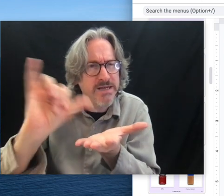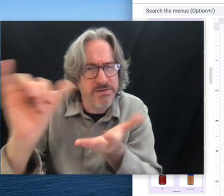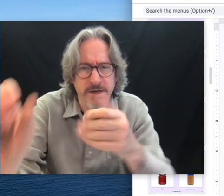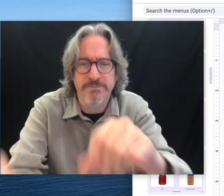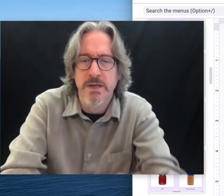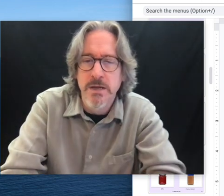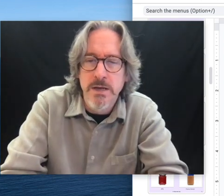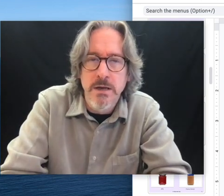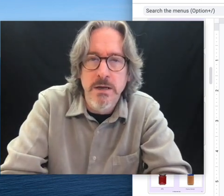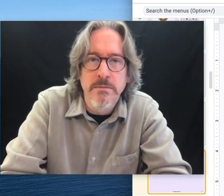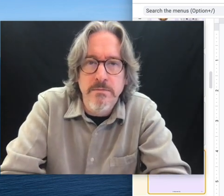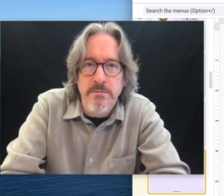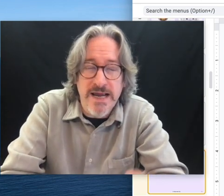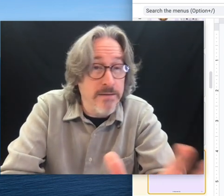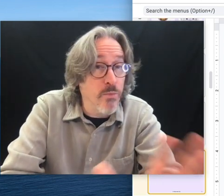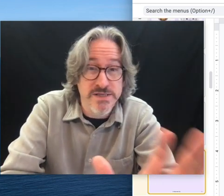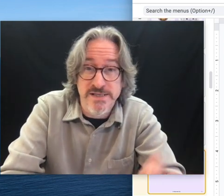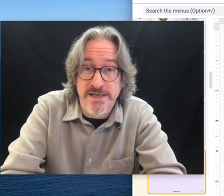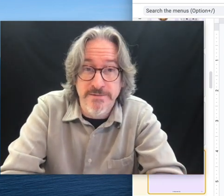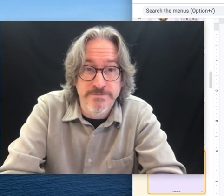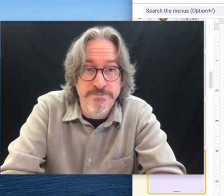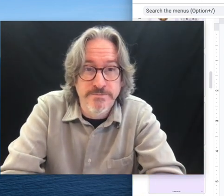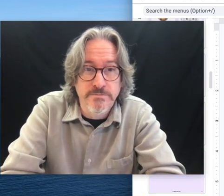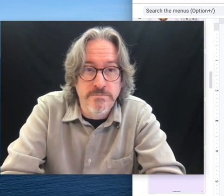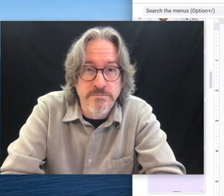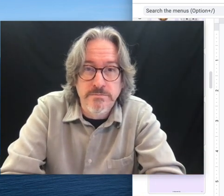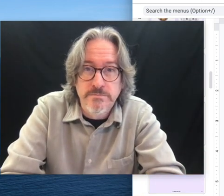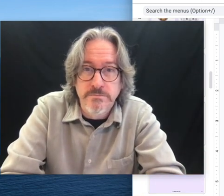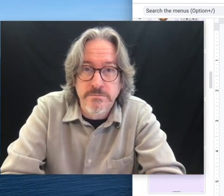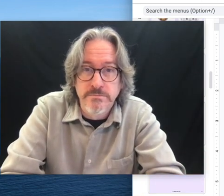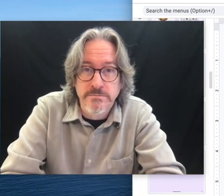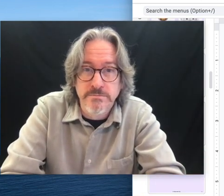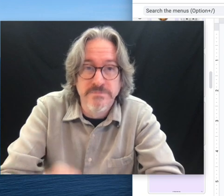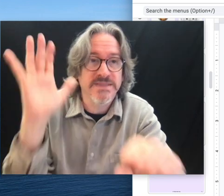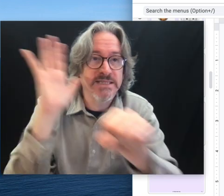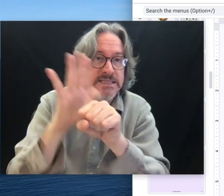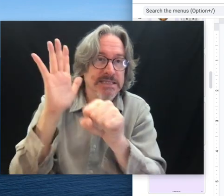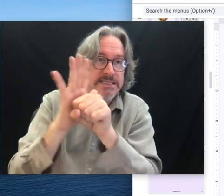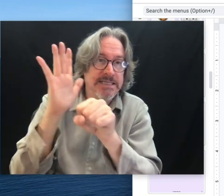or this, right? Again, what's the sign?